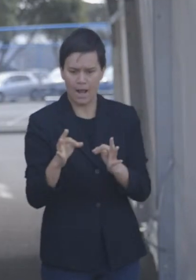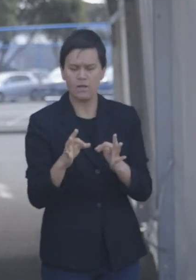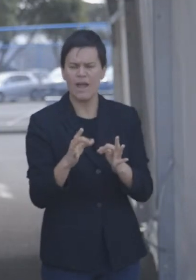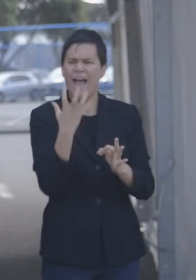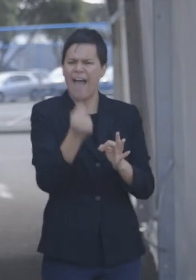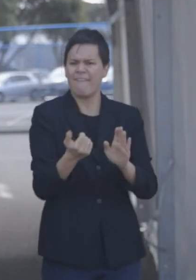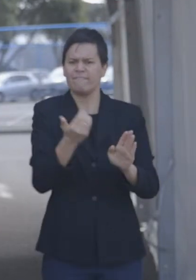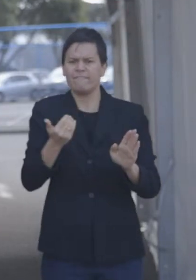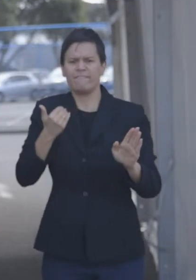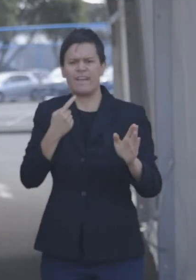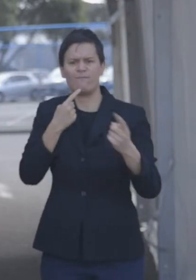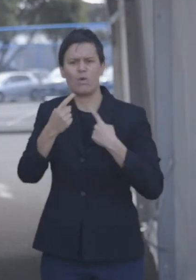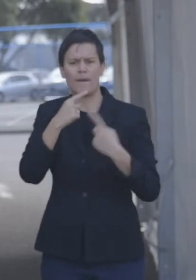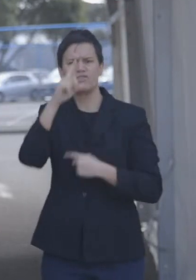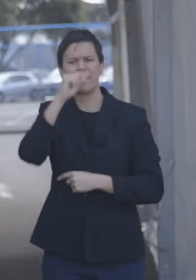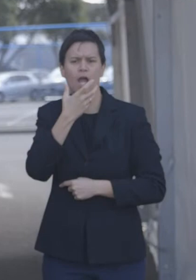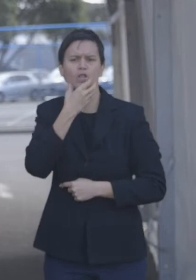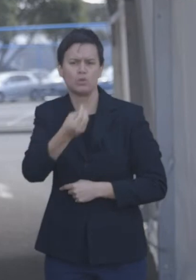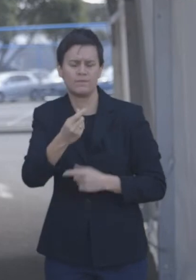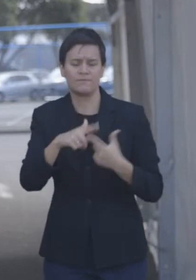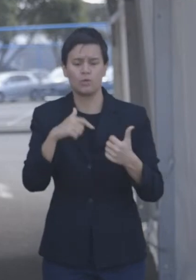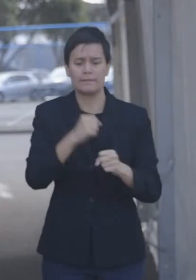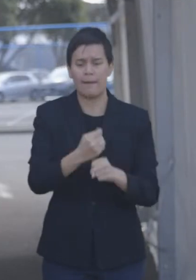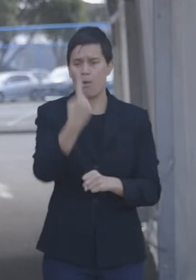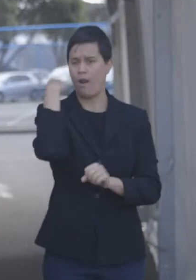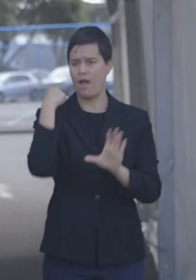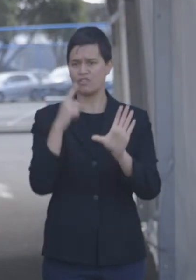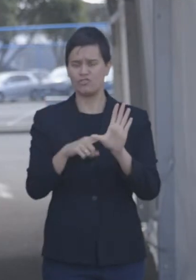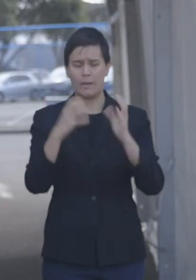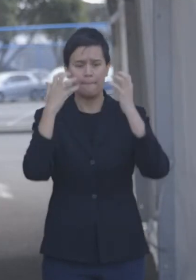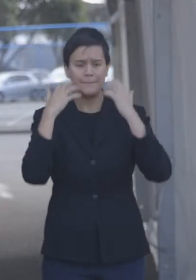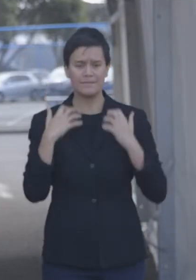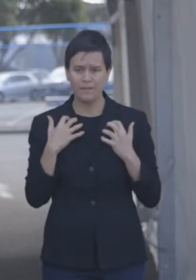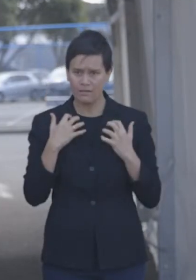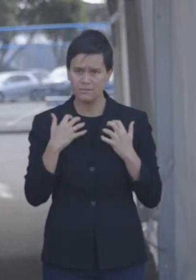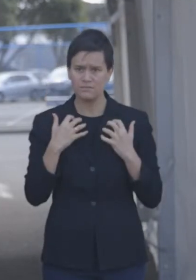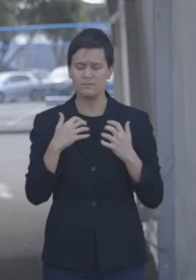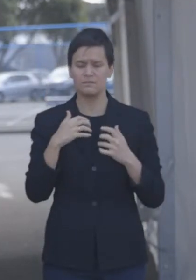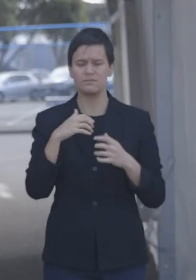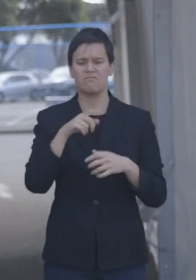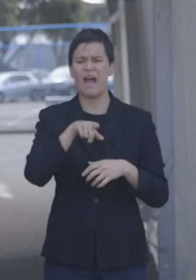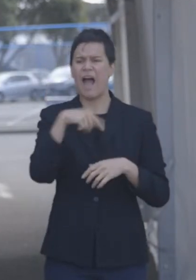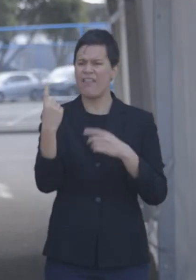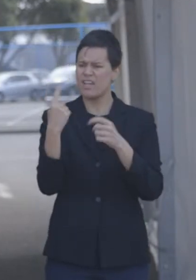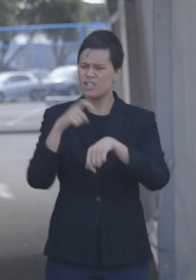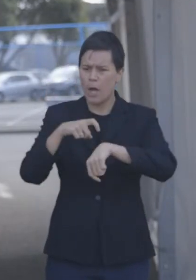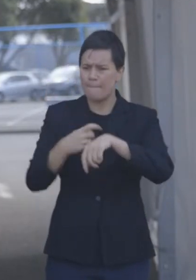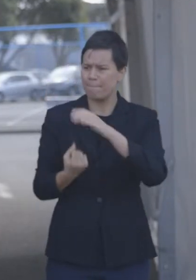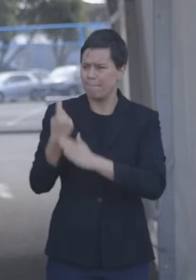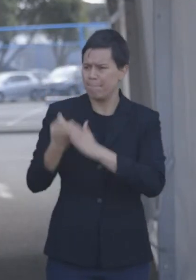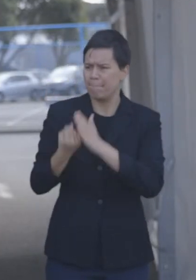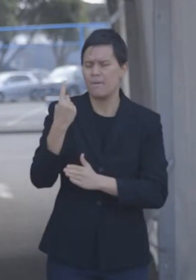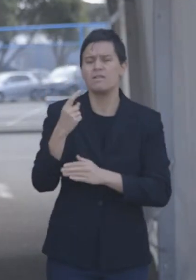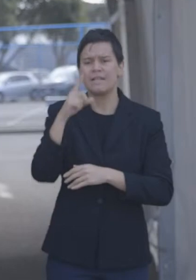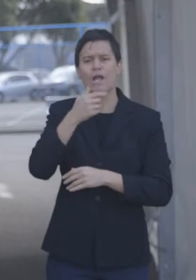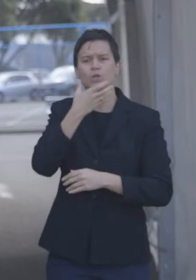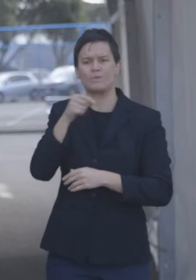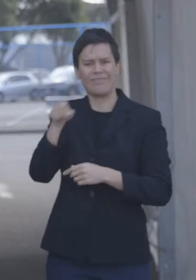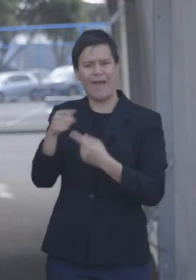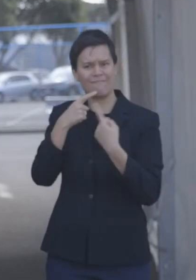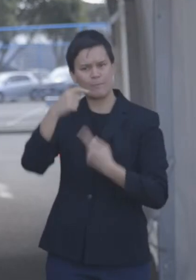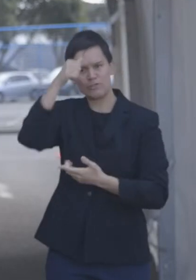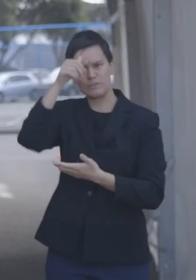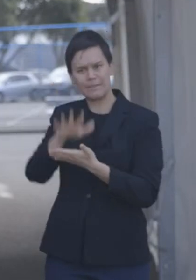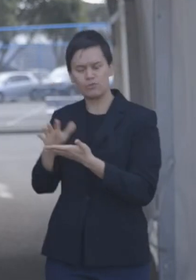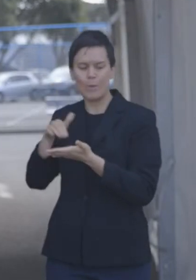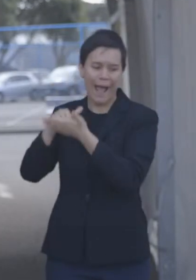influenza campaign, and trying to deliver vaccine and distribute it around the country when things were disrupted. So I'm happy to finish there